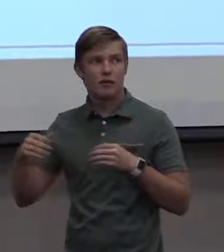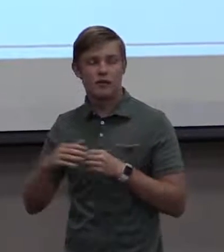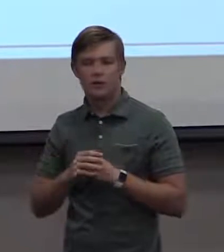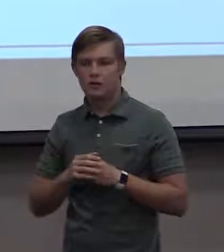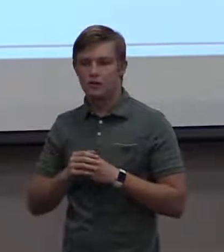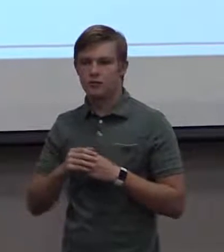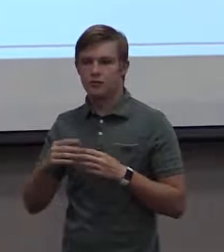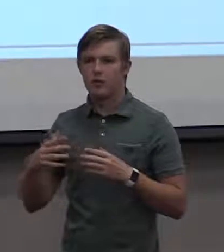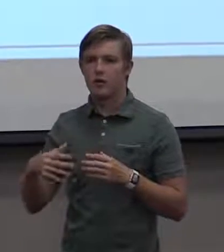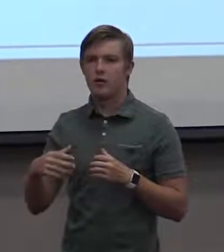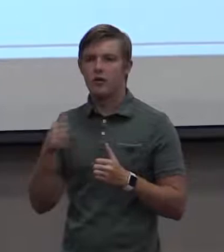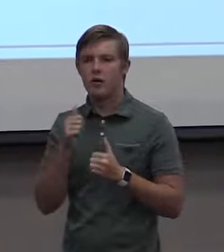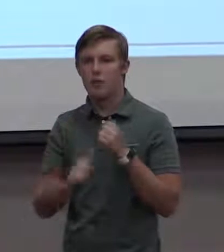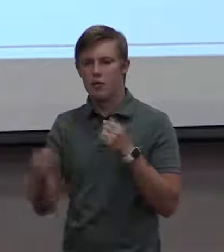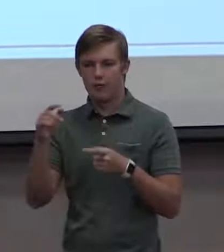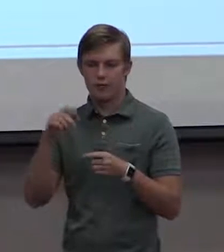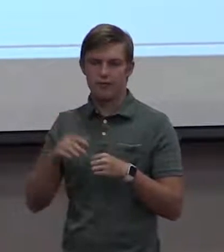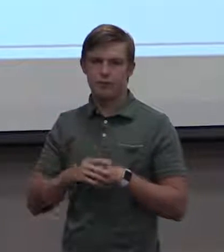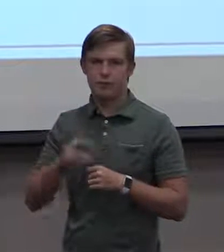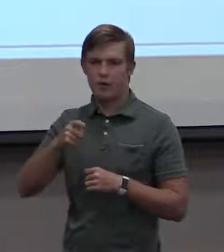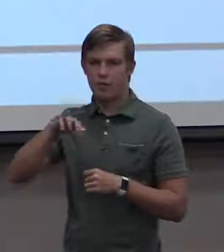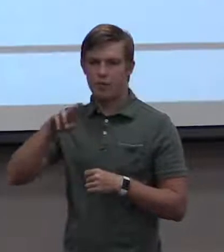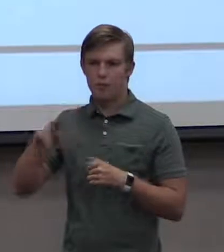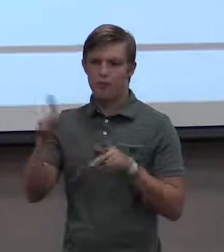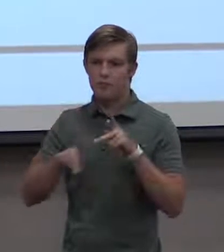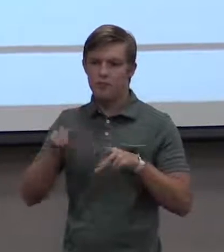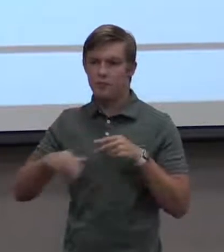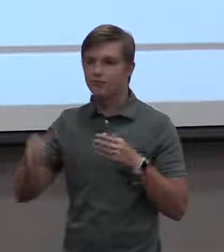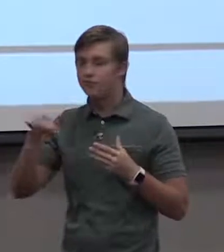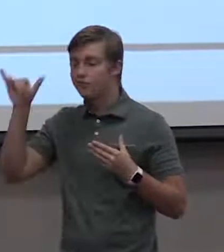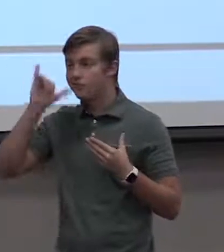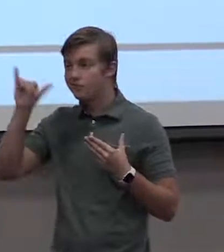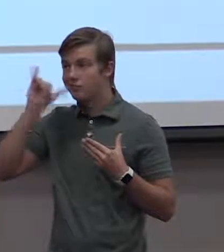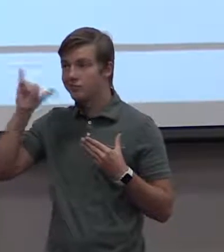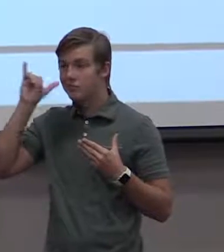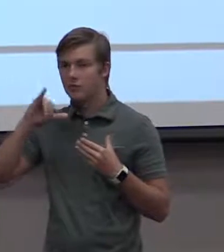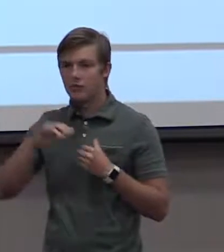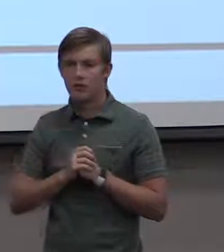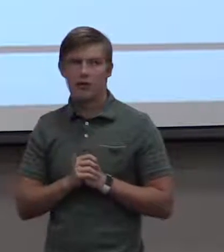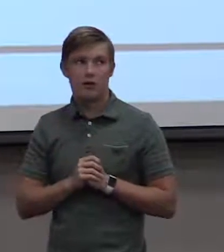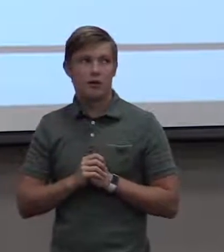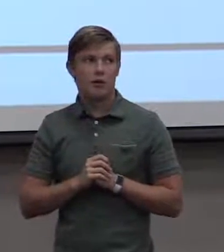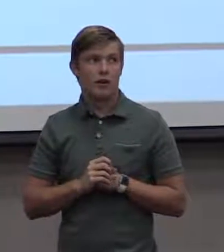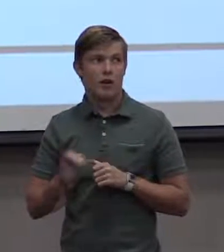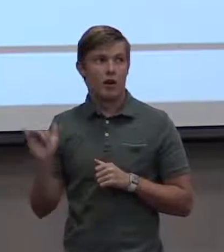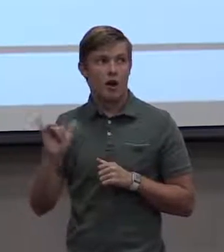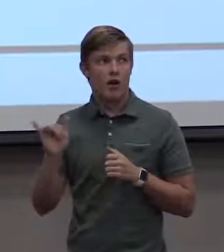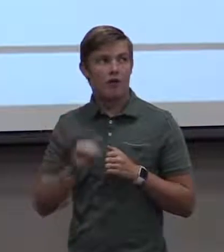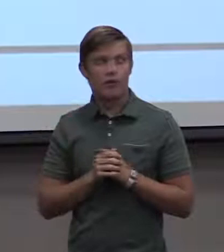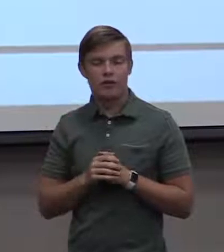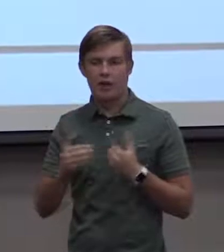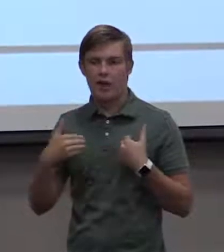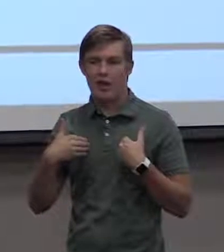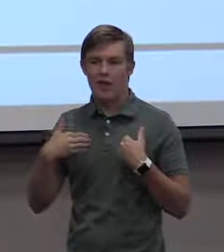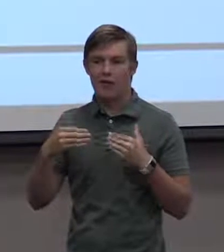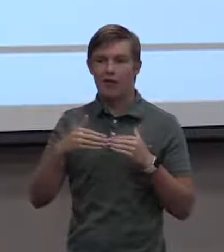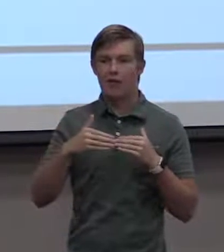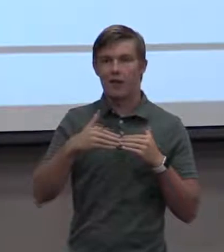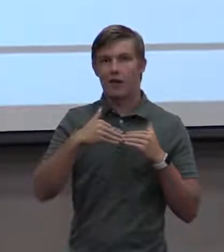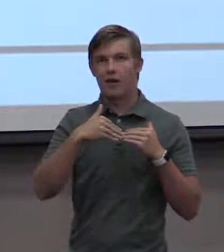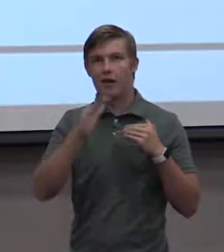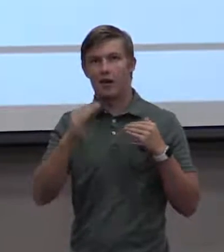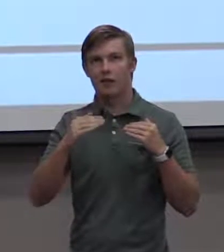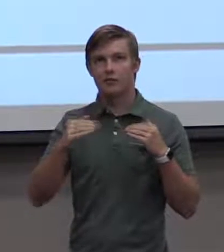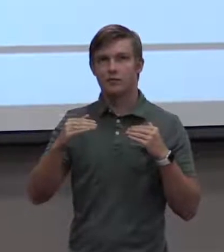substance abuse, twice that of the national average. And in conjunction to that, Alaska has the highest suicide rate in